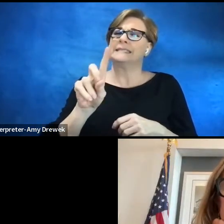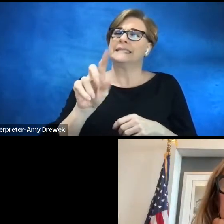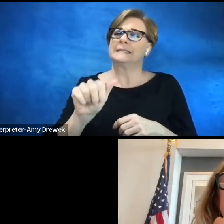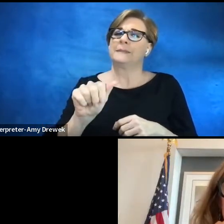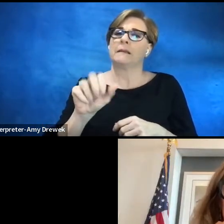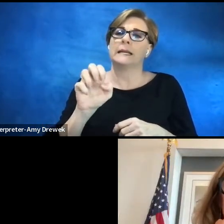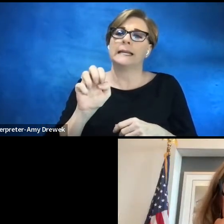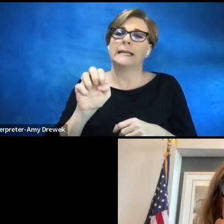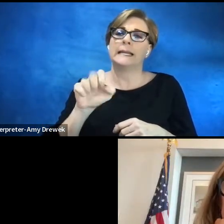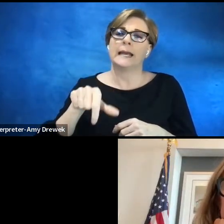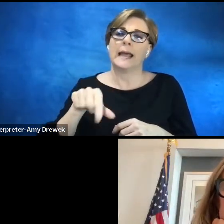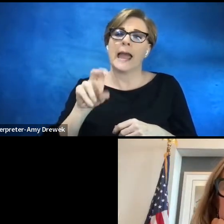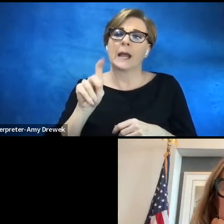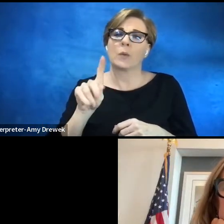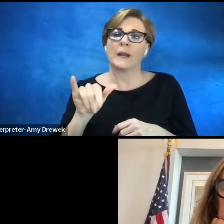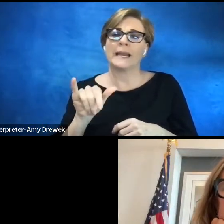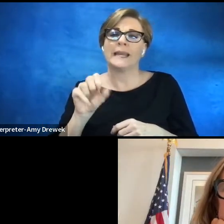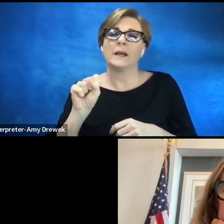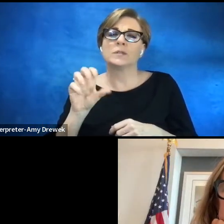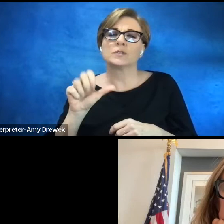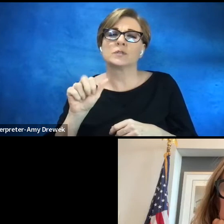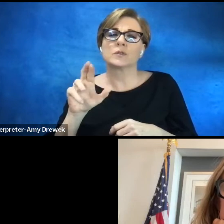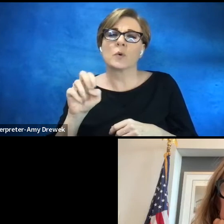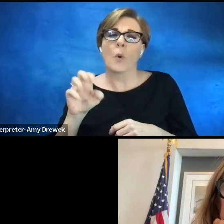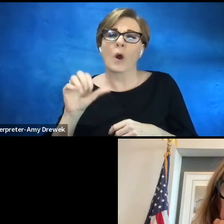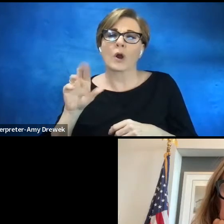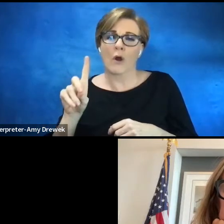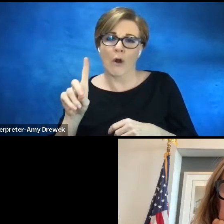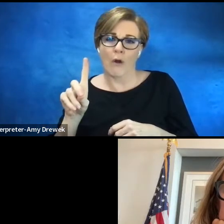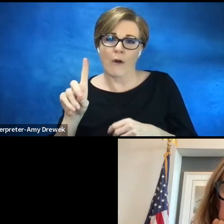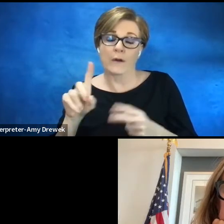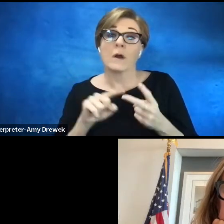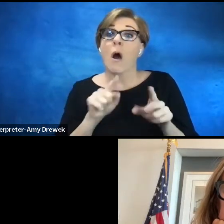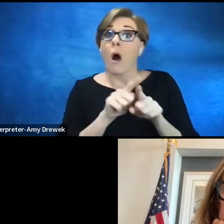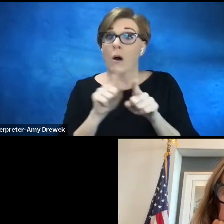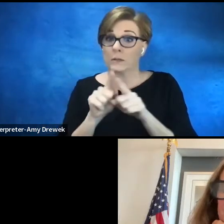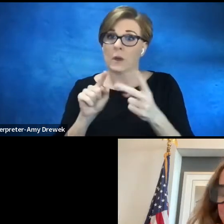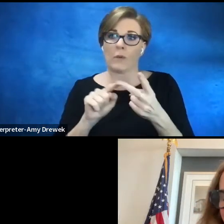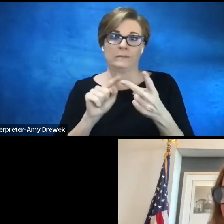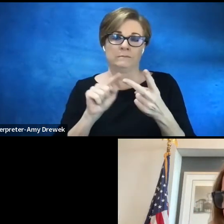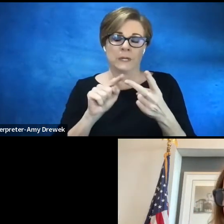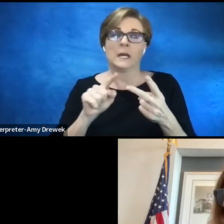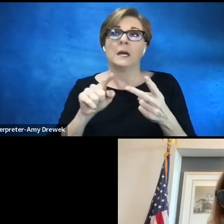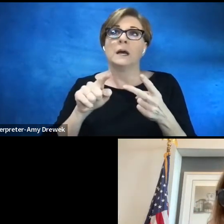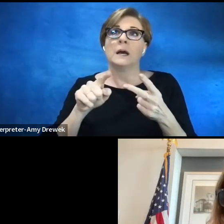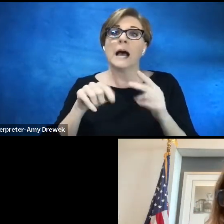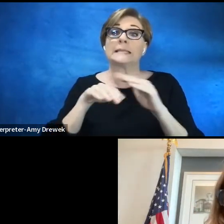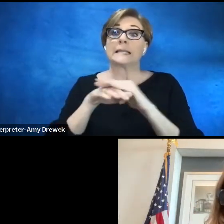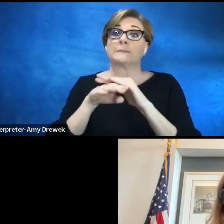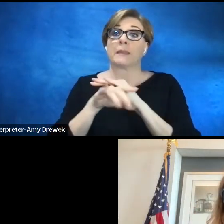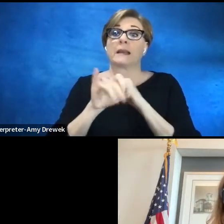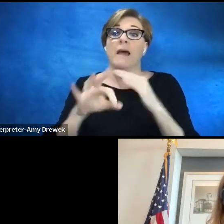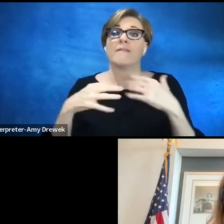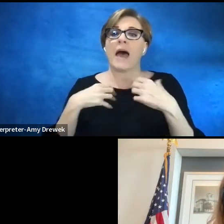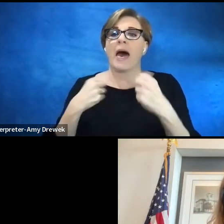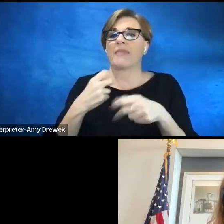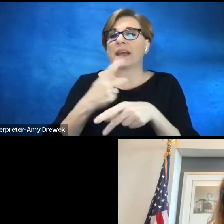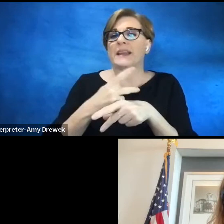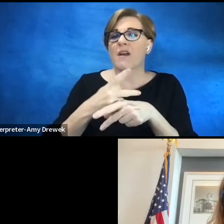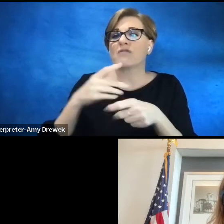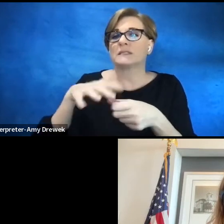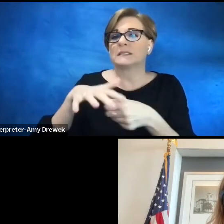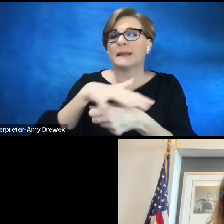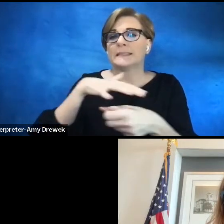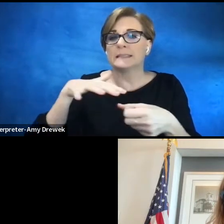scorecard. We're also pushing hard on the accessibility of healthcare spaces. So hopefully we will be doing some work there.